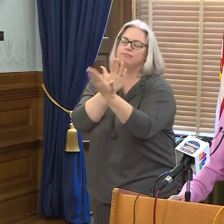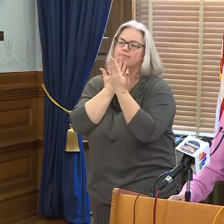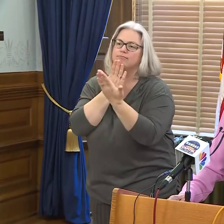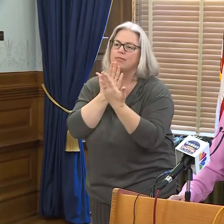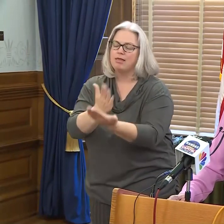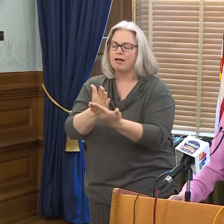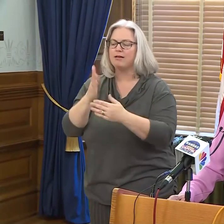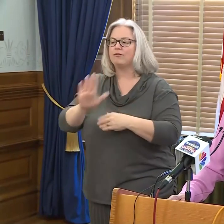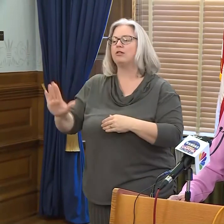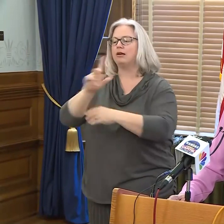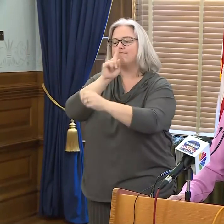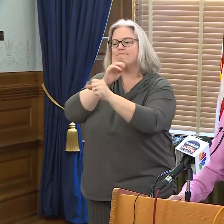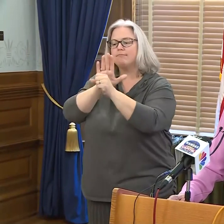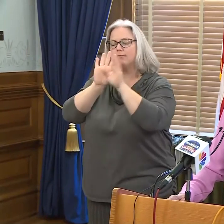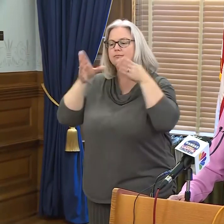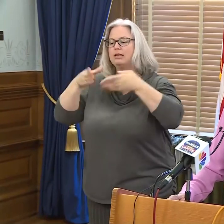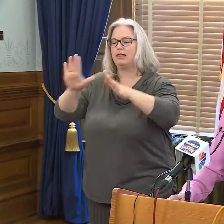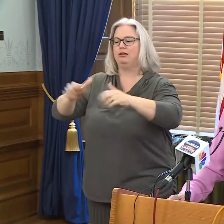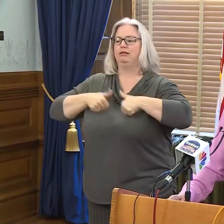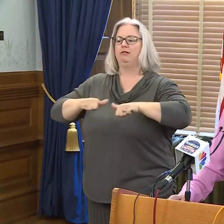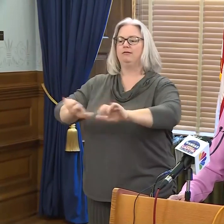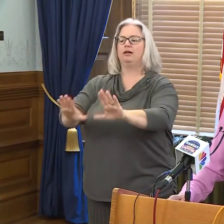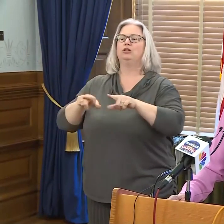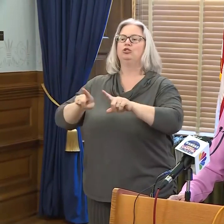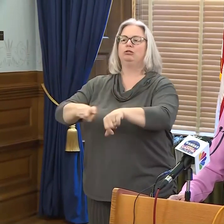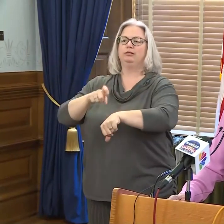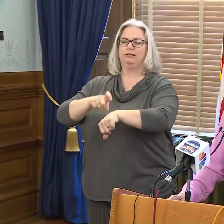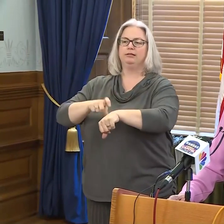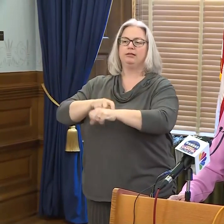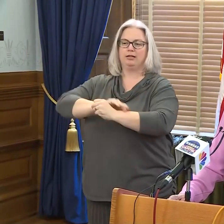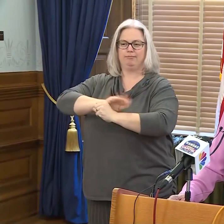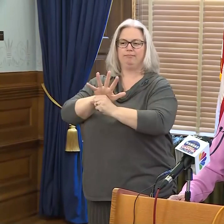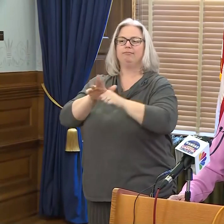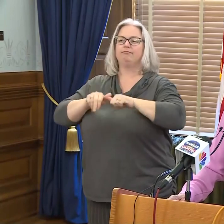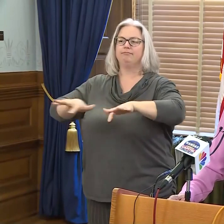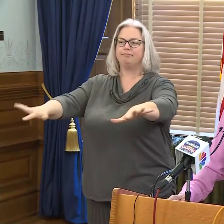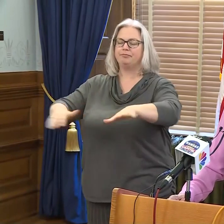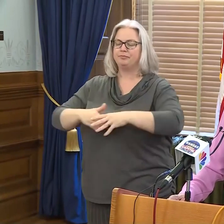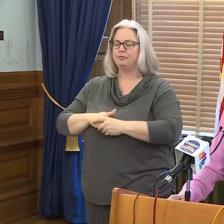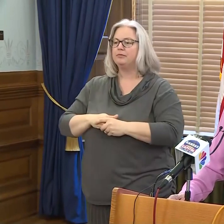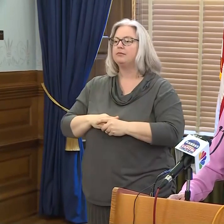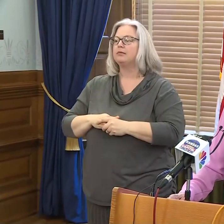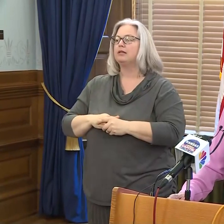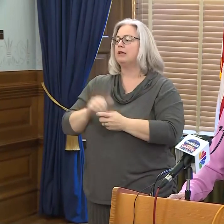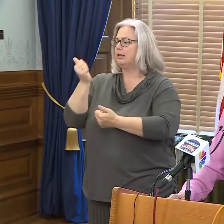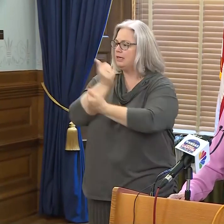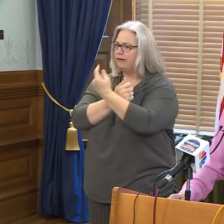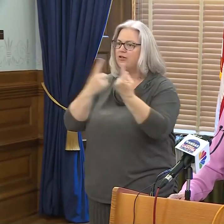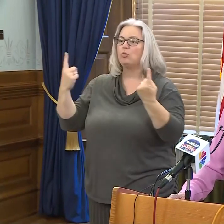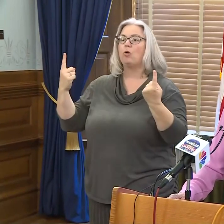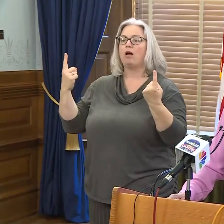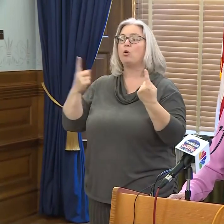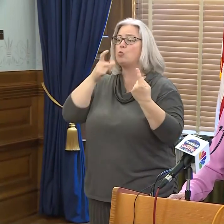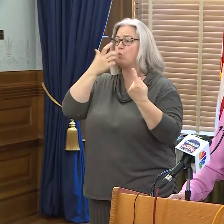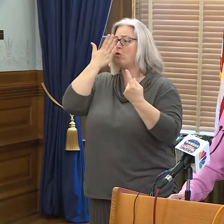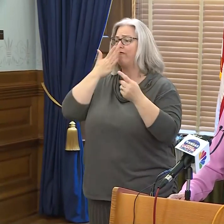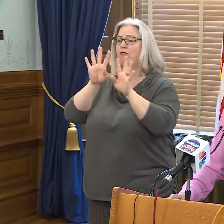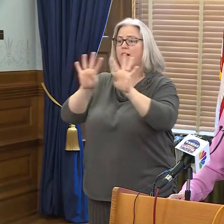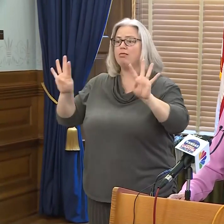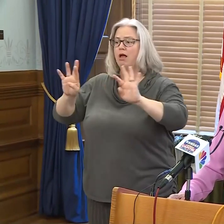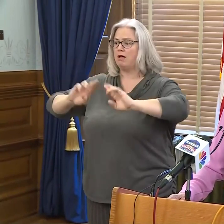thanks for their dedication and sacrifice during this pandemic. Everyone on the front lines has